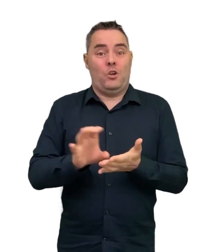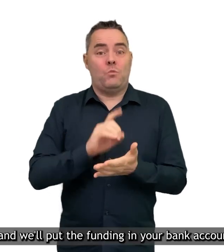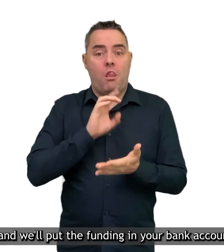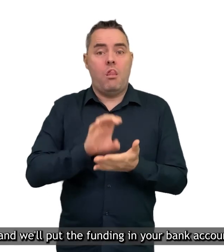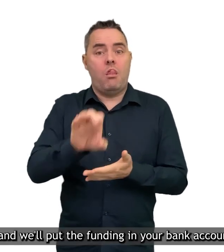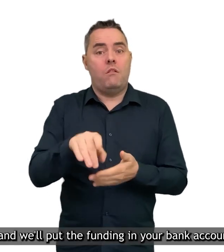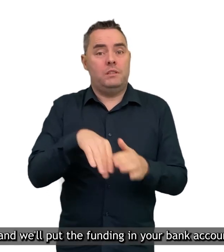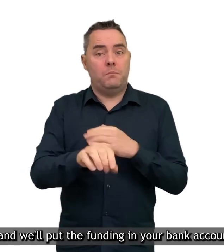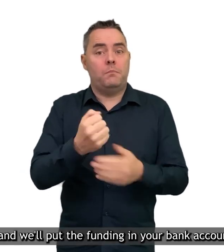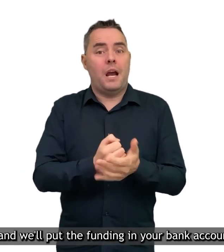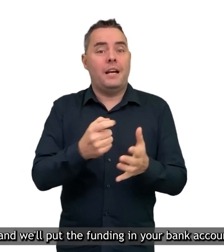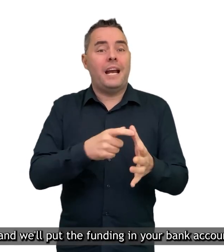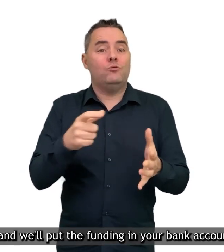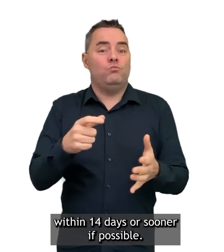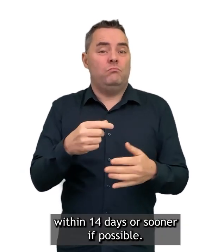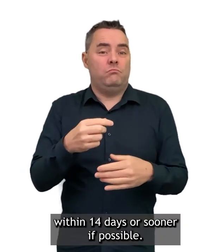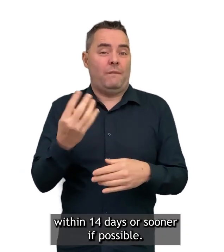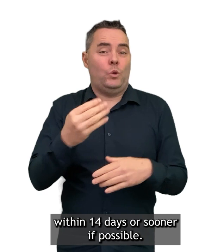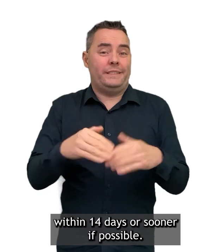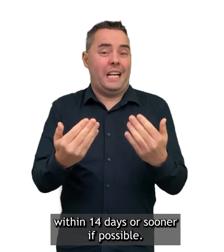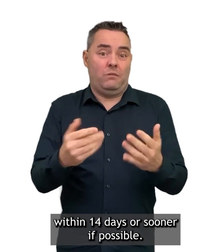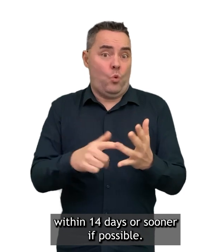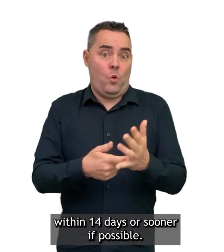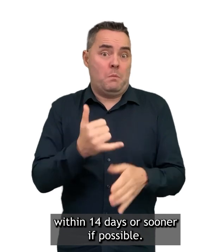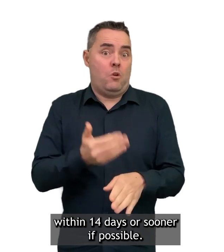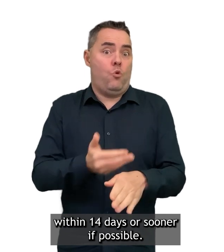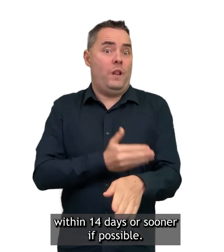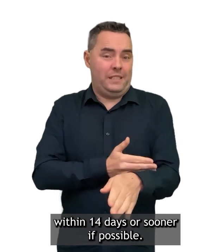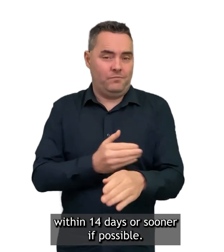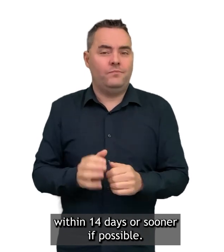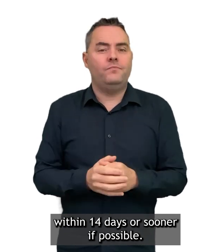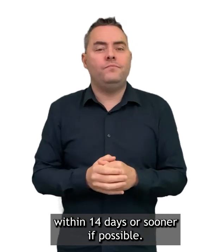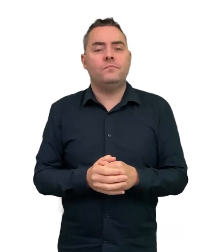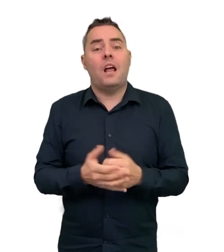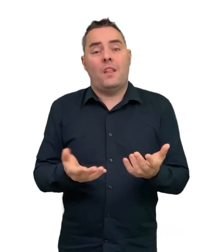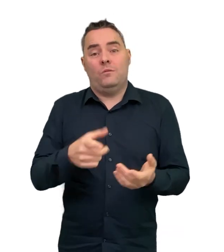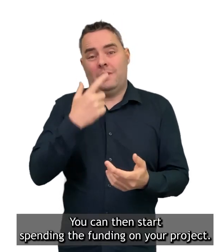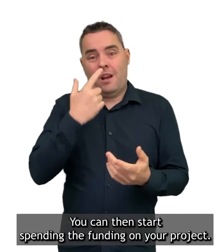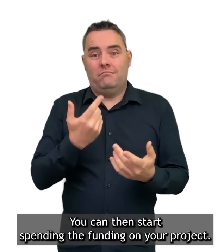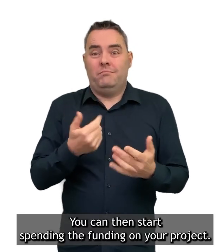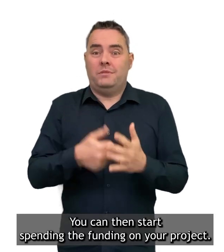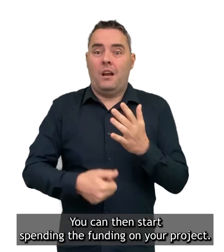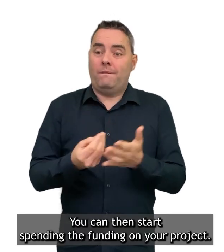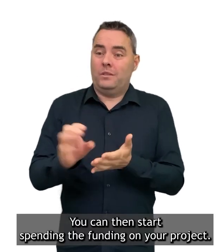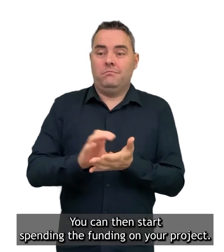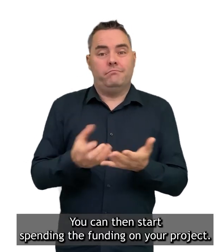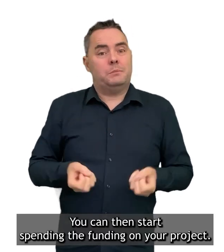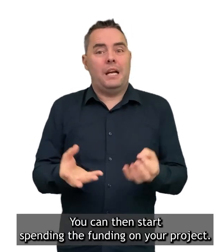And we'll put the funding in your bank account within 14 days or sooner if possible. You can then start spending the funding on